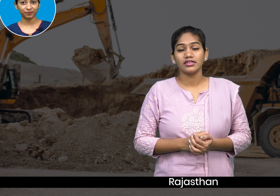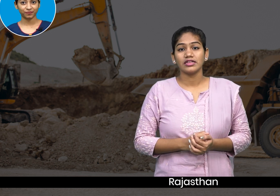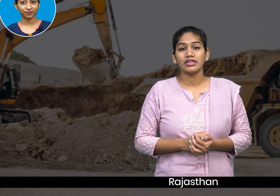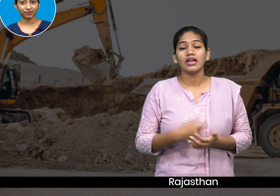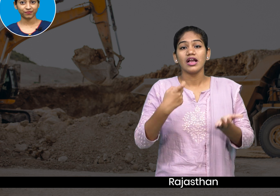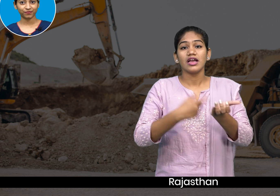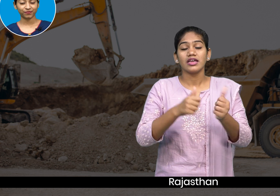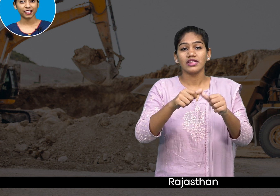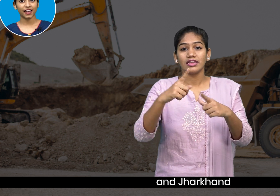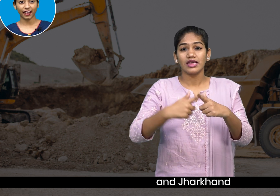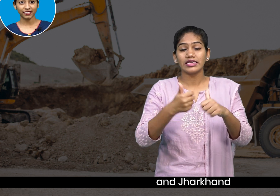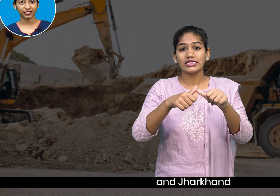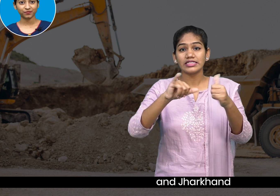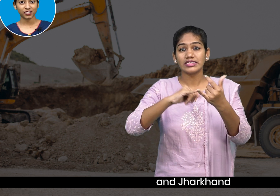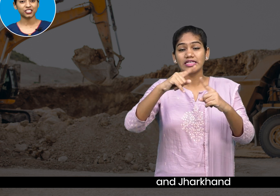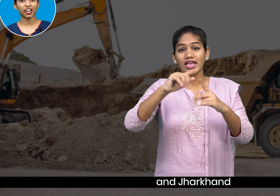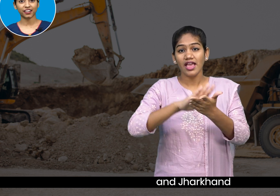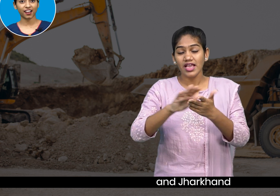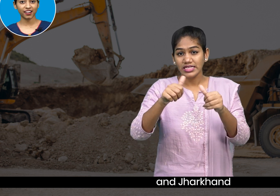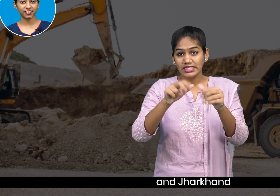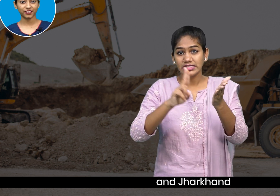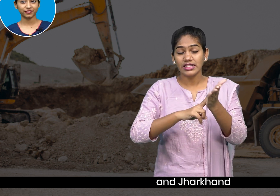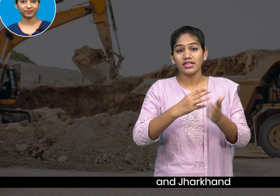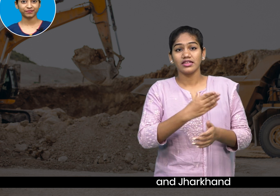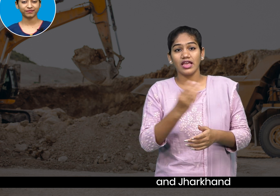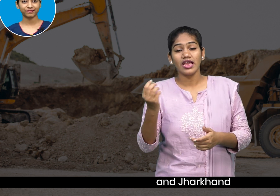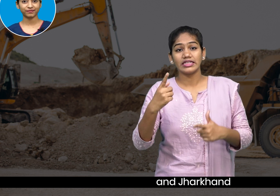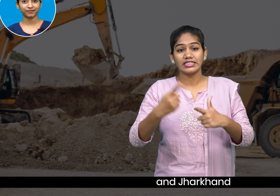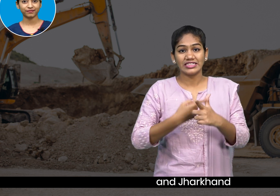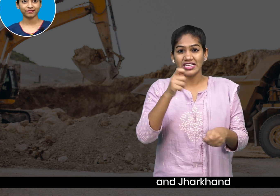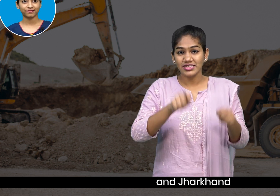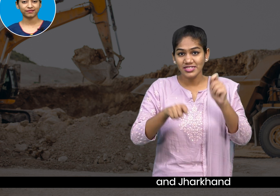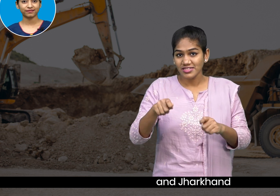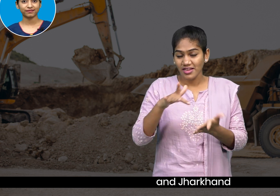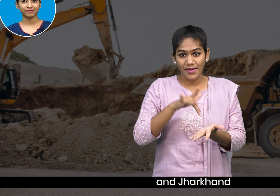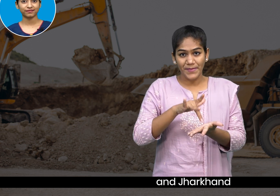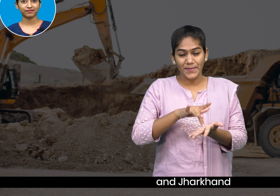Rajasthan and Jharkhand